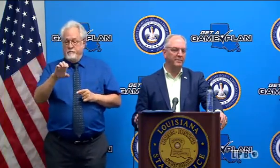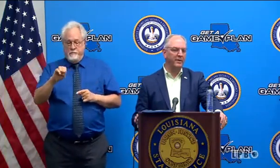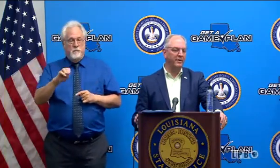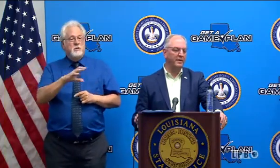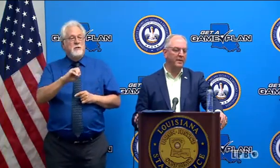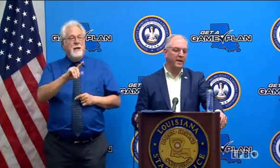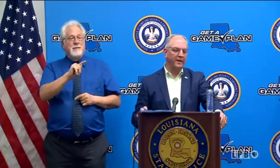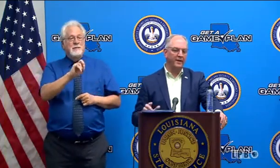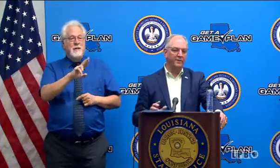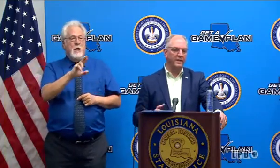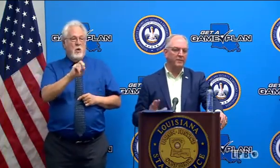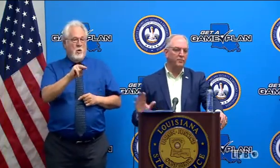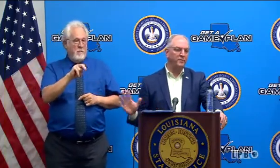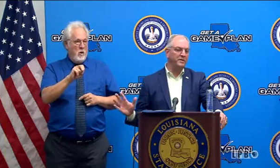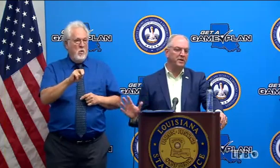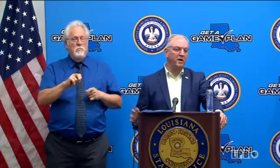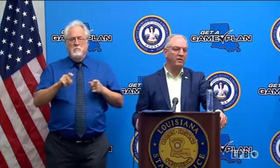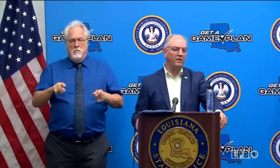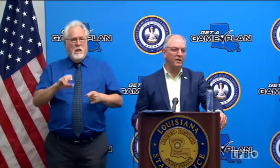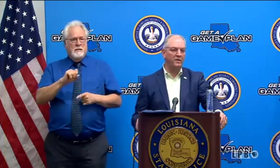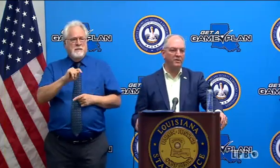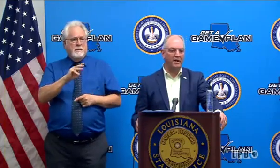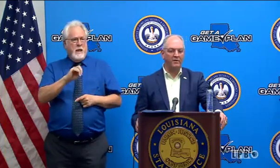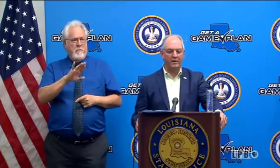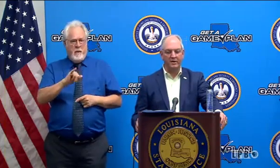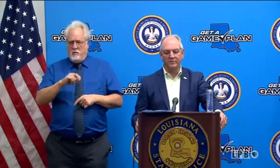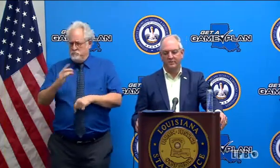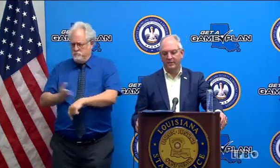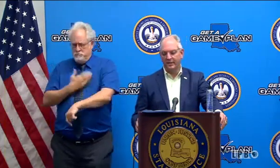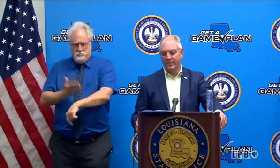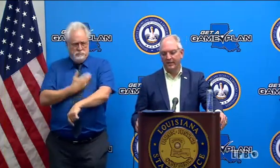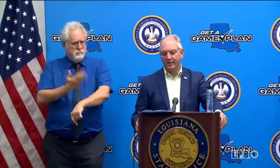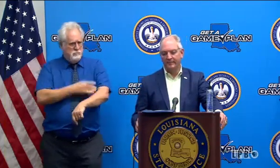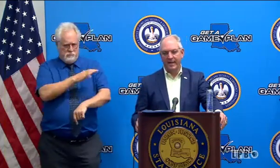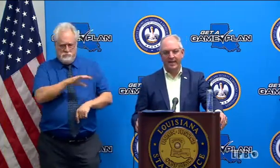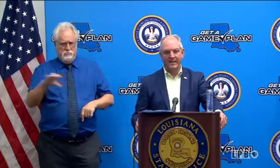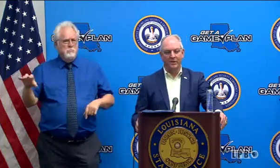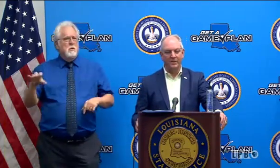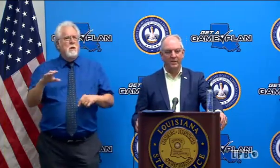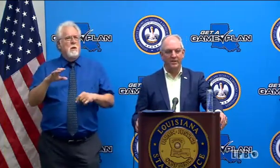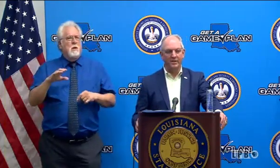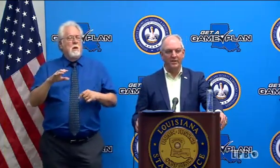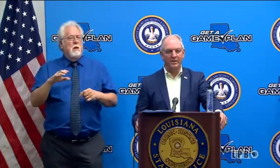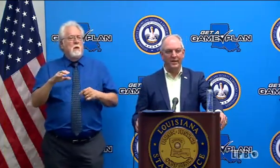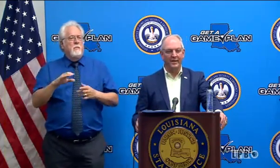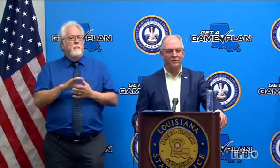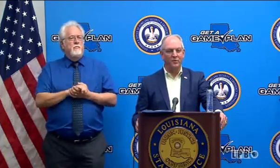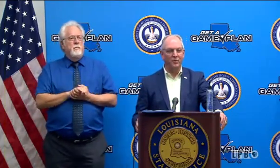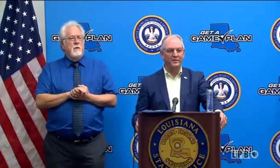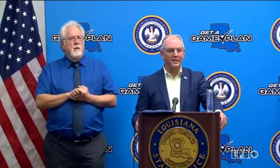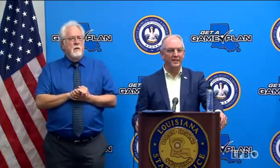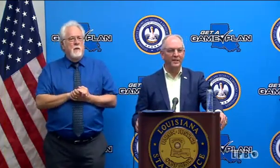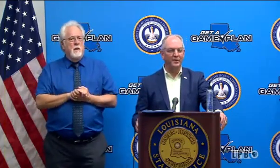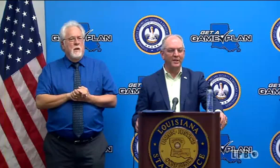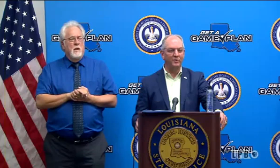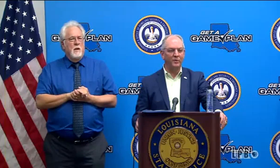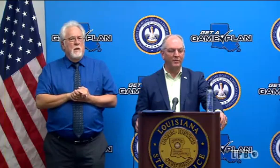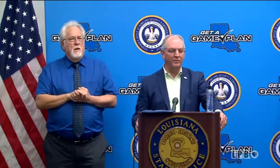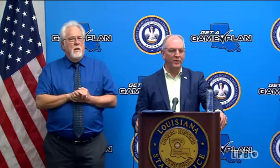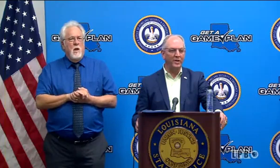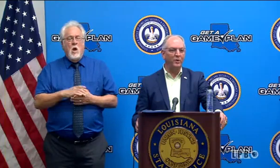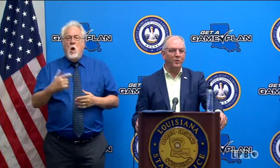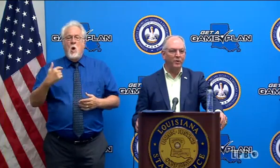and St. Mary. I mean, there have been improvements all along our coast. You know, I never want to say